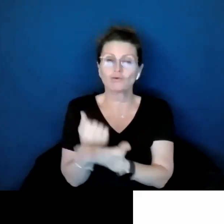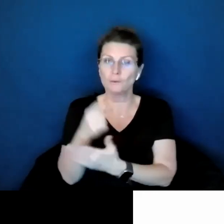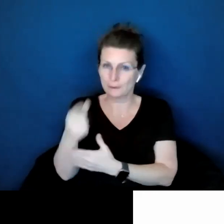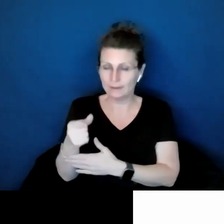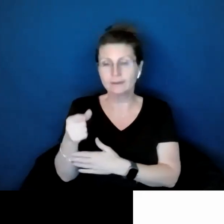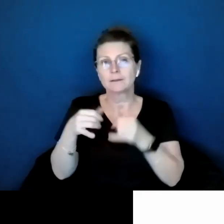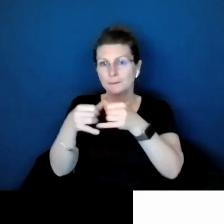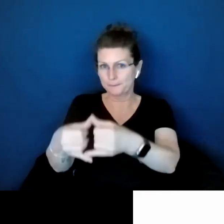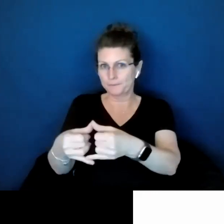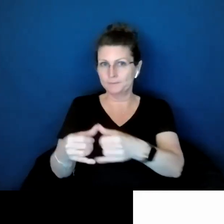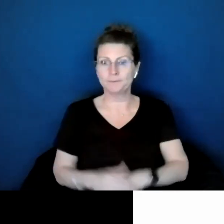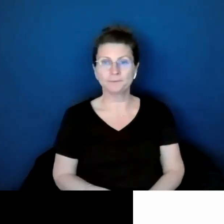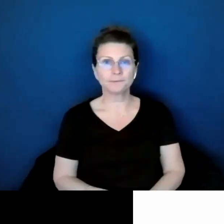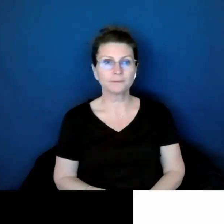PREA.